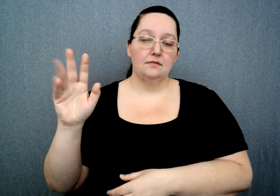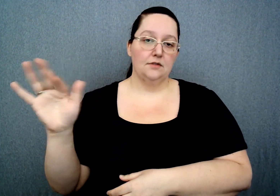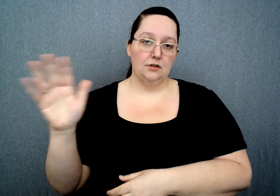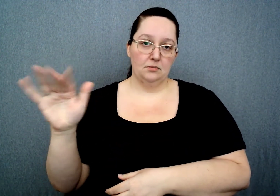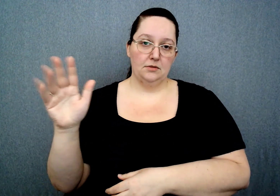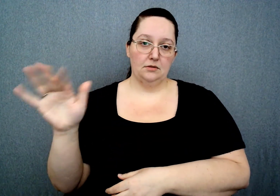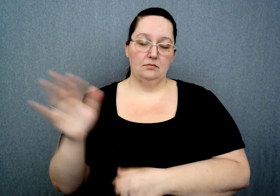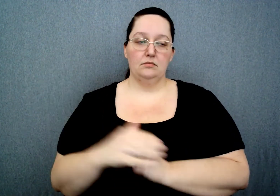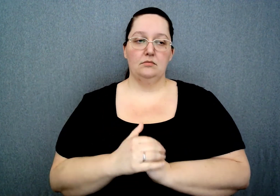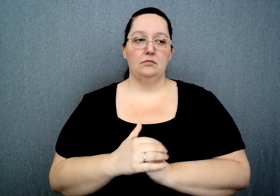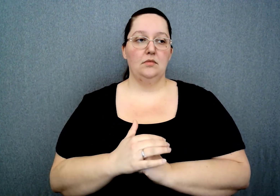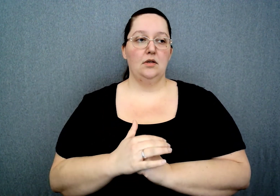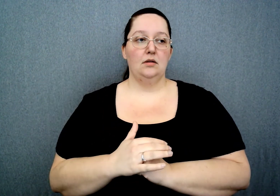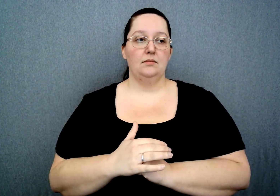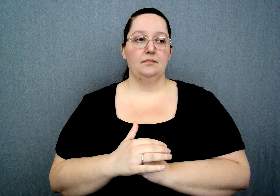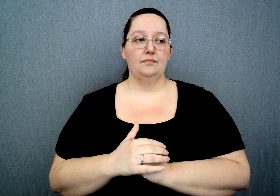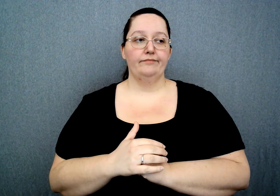Beef is fingerspelled.